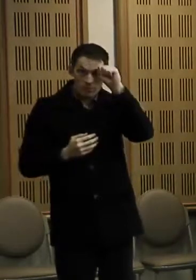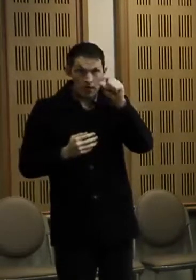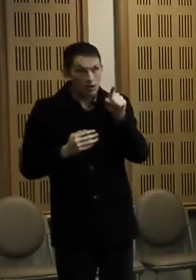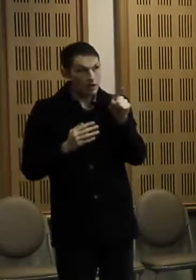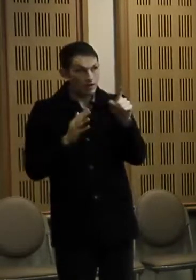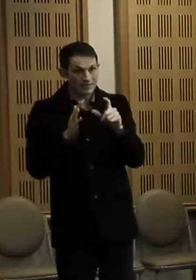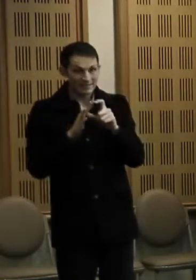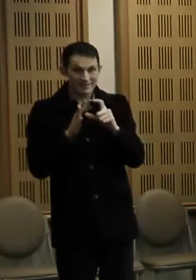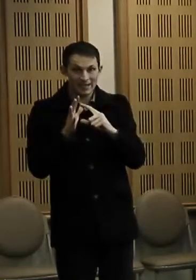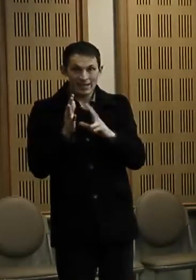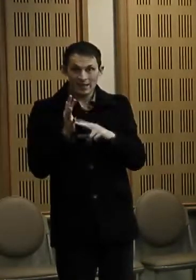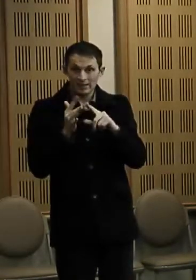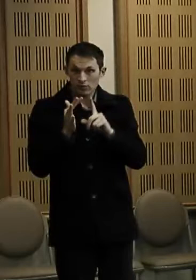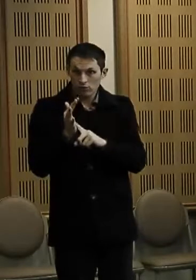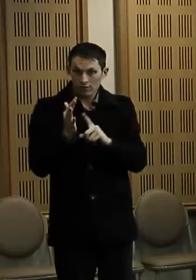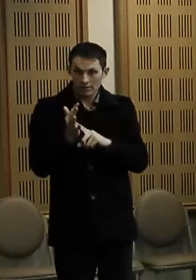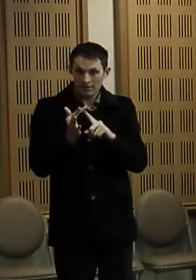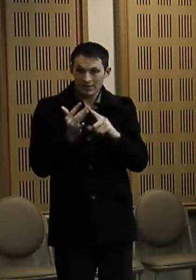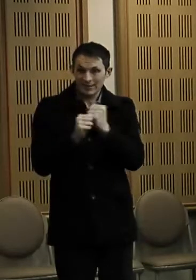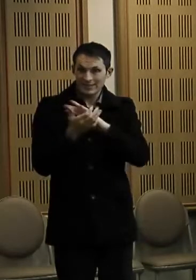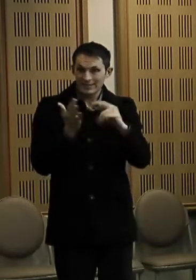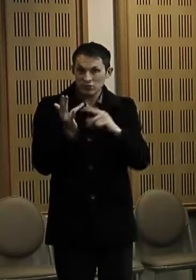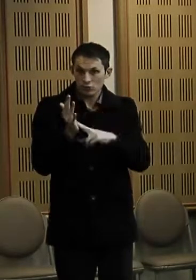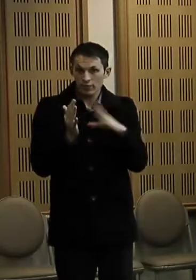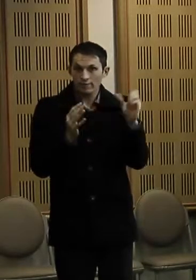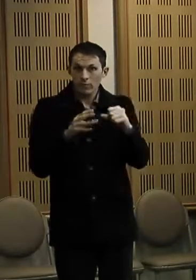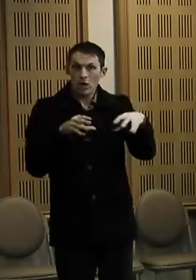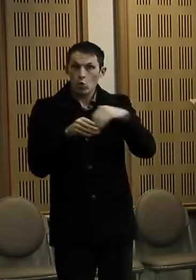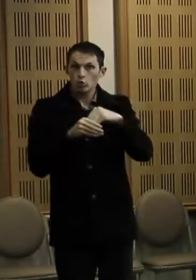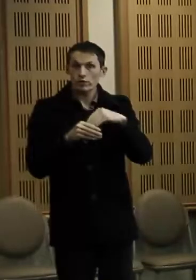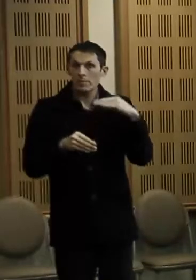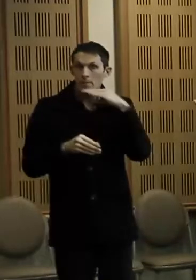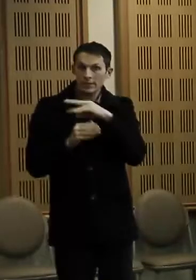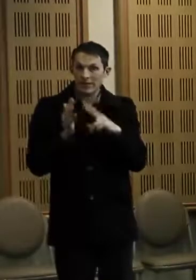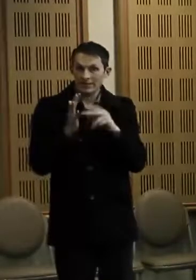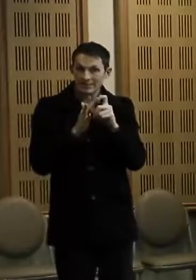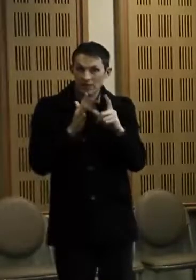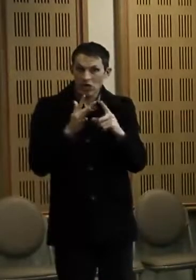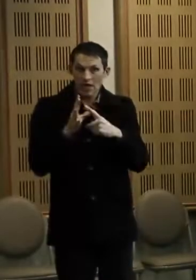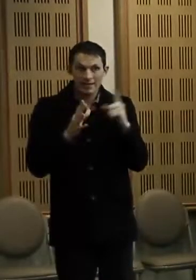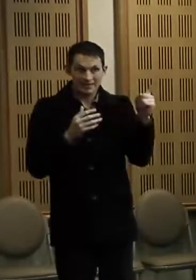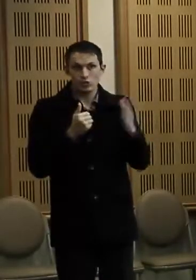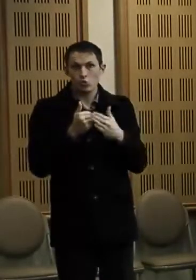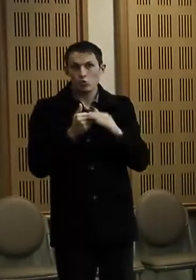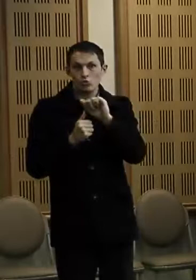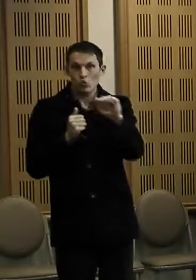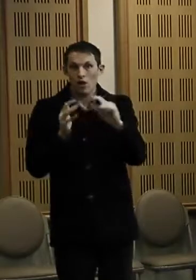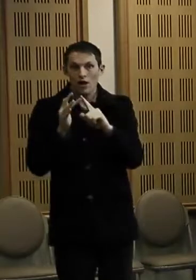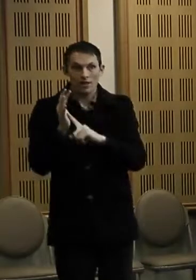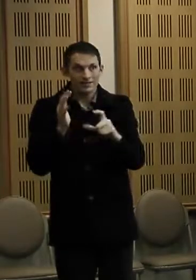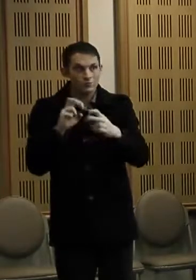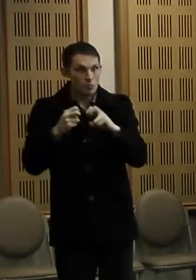Layton from Inclusion Melbourne, and he's now sorting all your ILC problems out. Is that